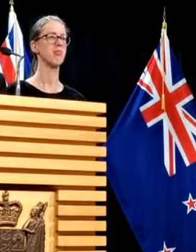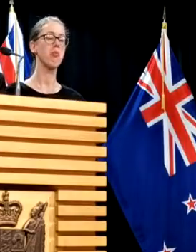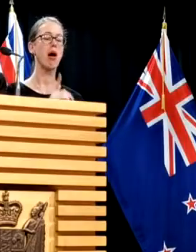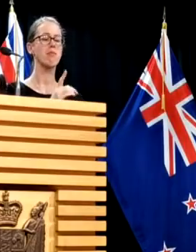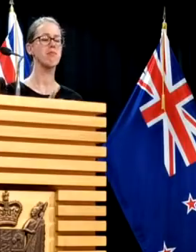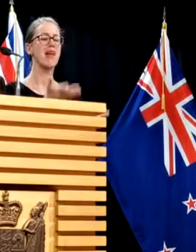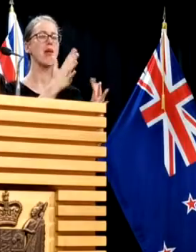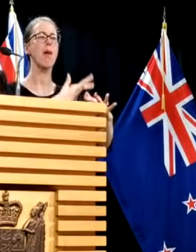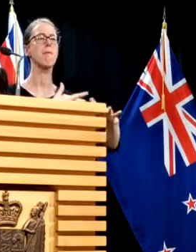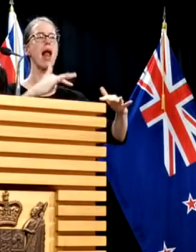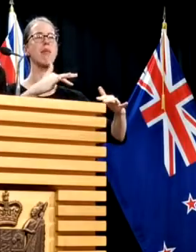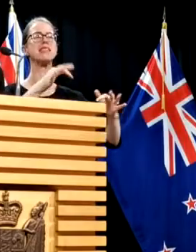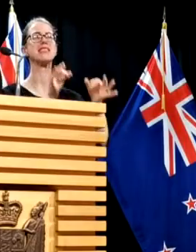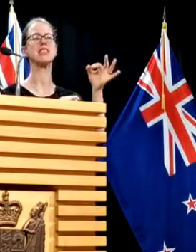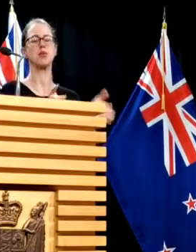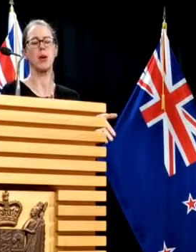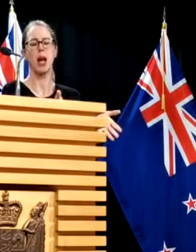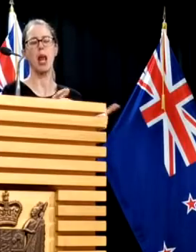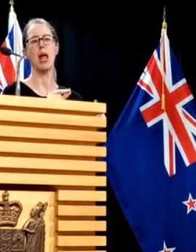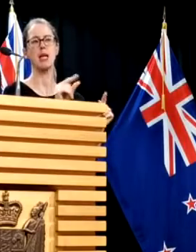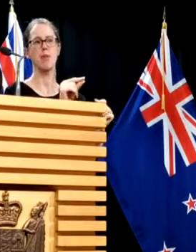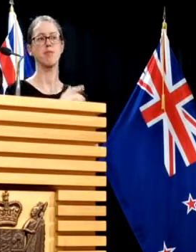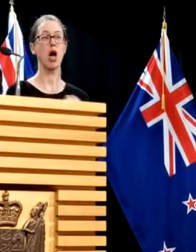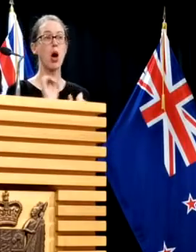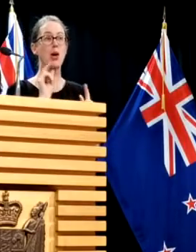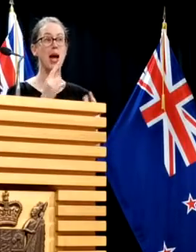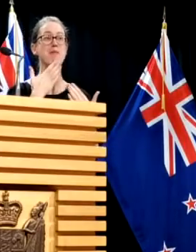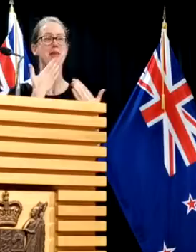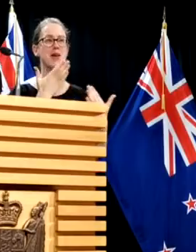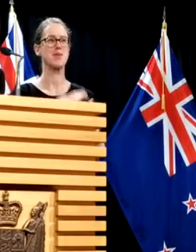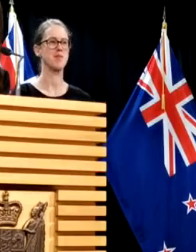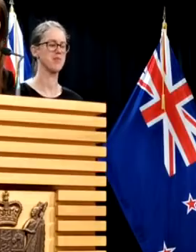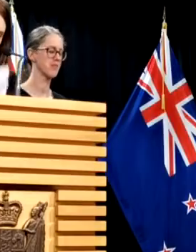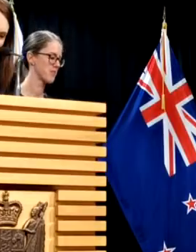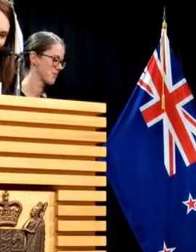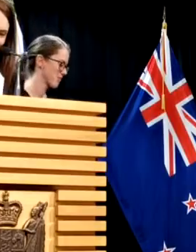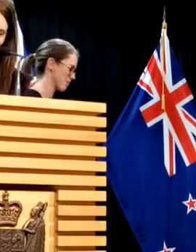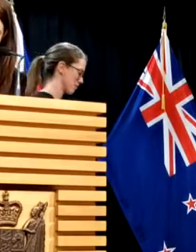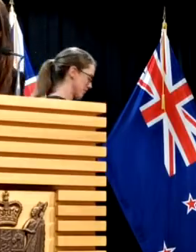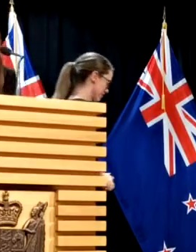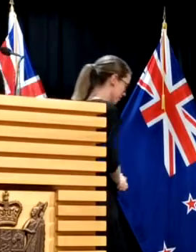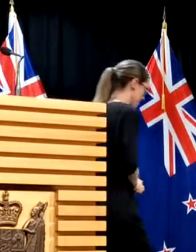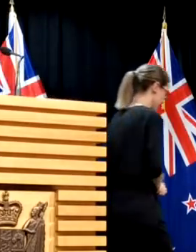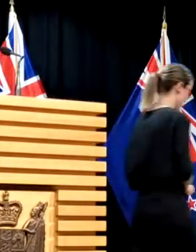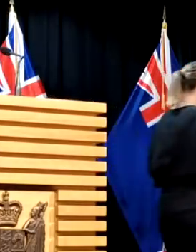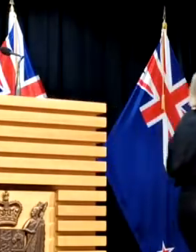that is a decision for Parliament, but we'll be supporting their nomination. Okay, thank you, everyone.